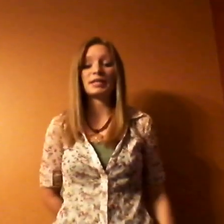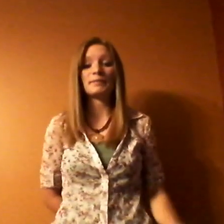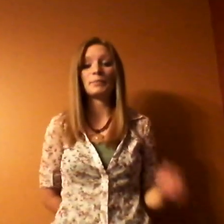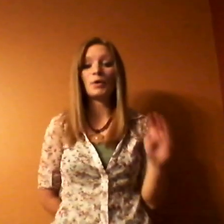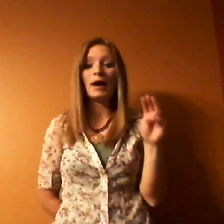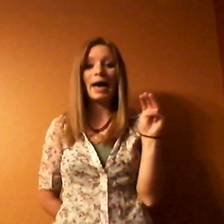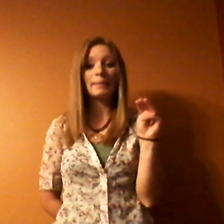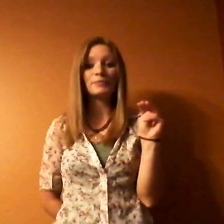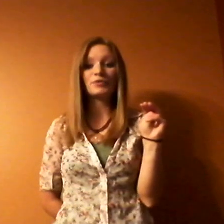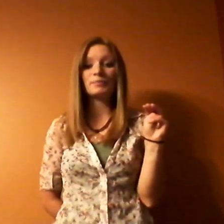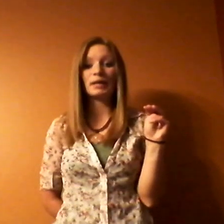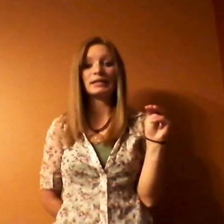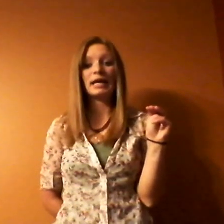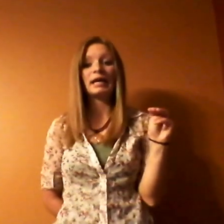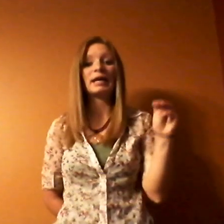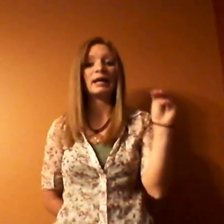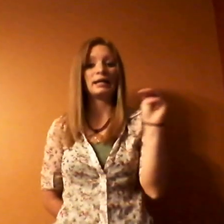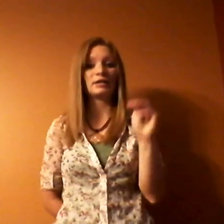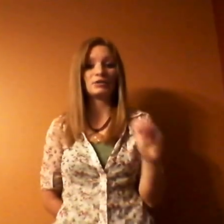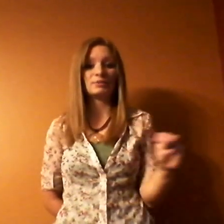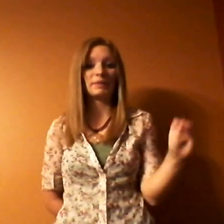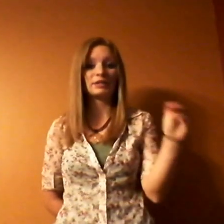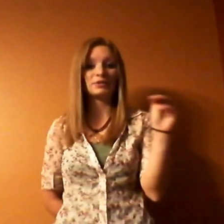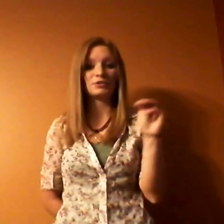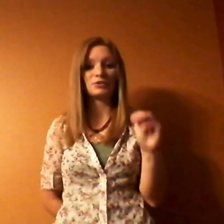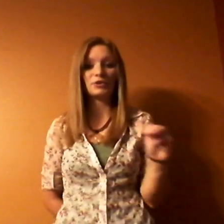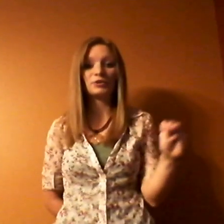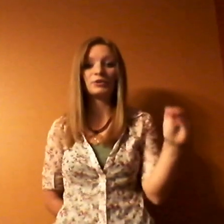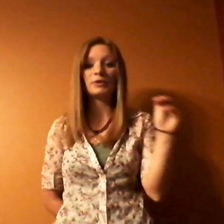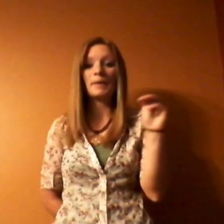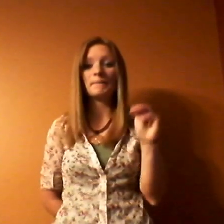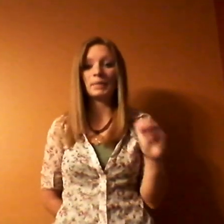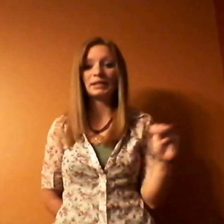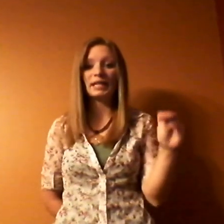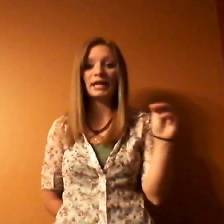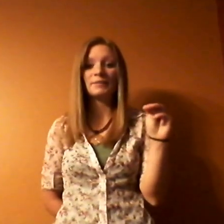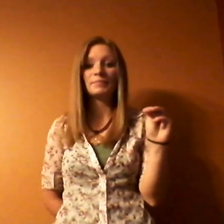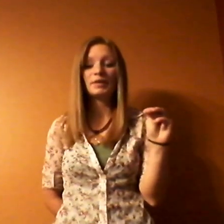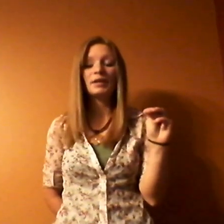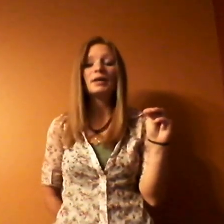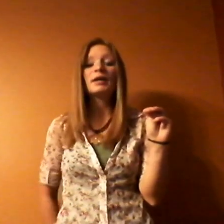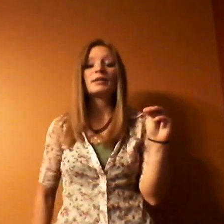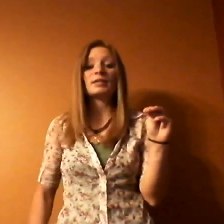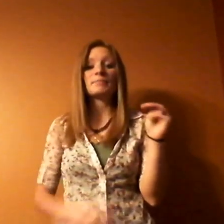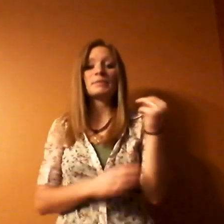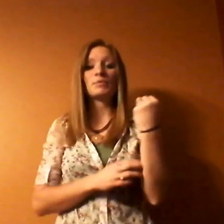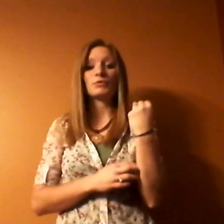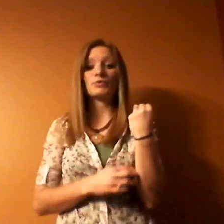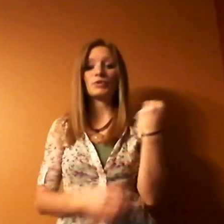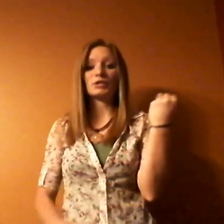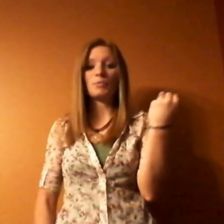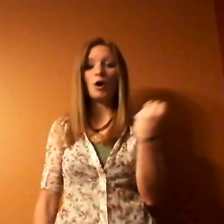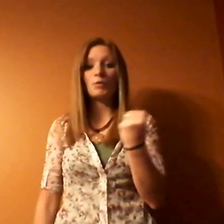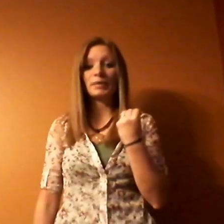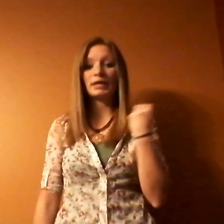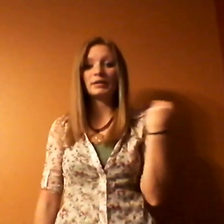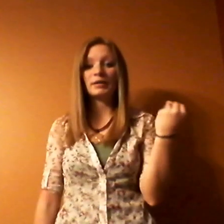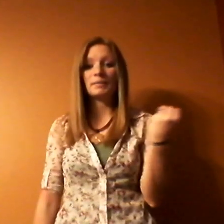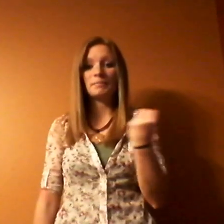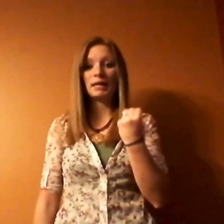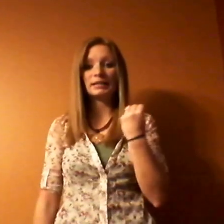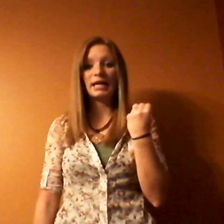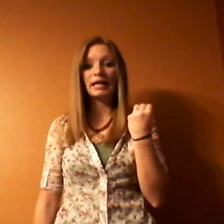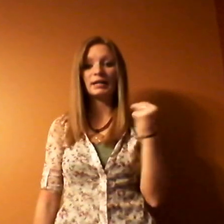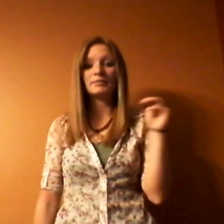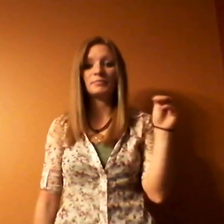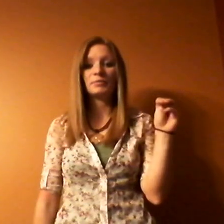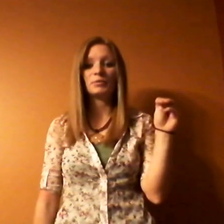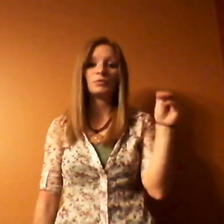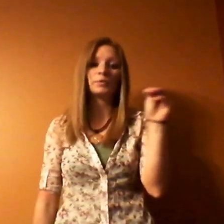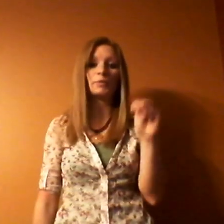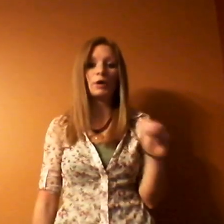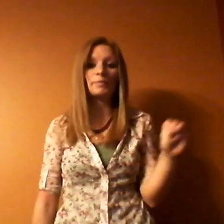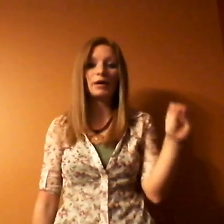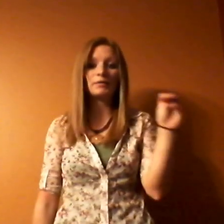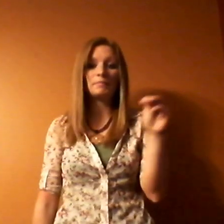example, M for Monday, and it just makes a circle, Monday. Some people will do this palm in, Monday, or palm out,